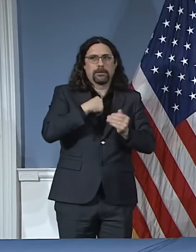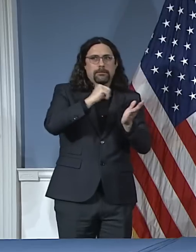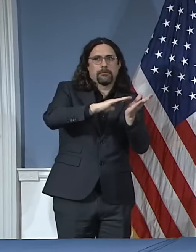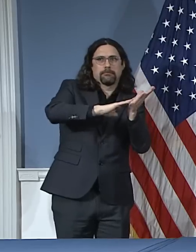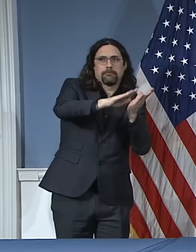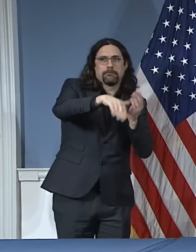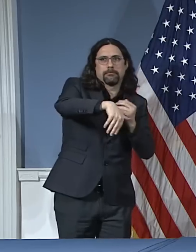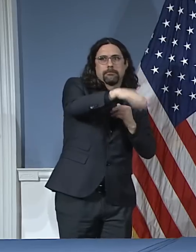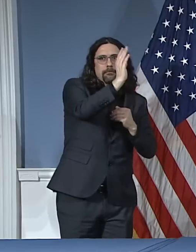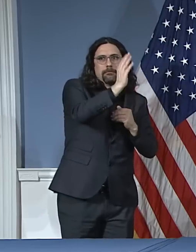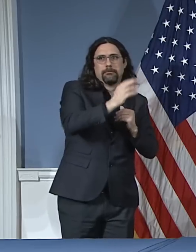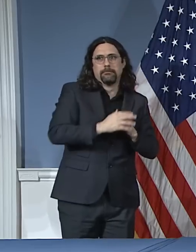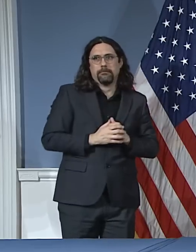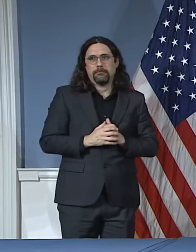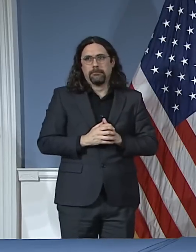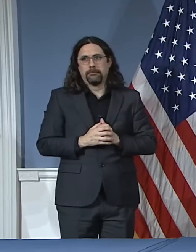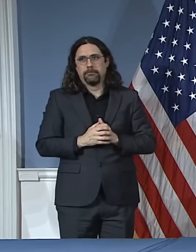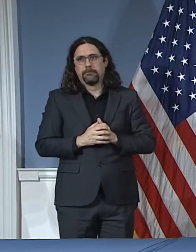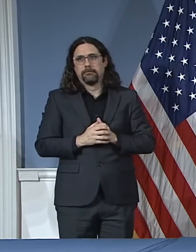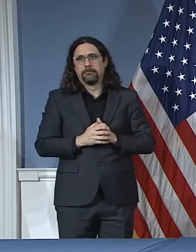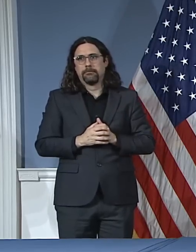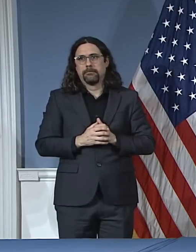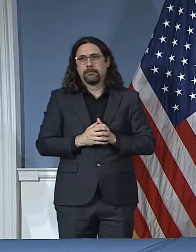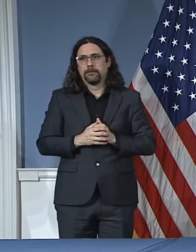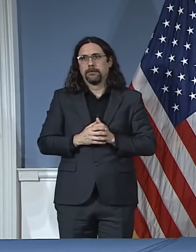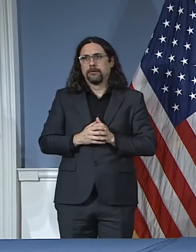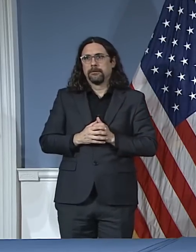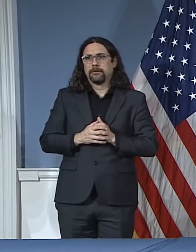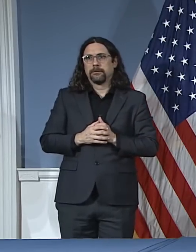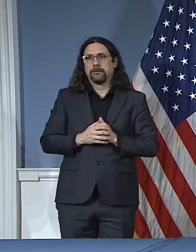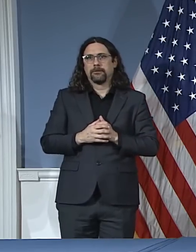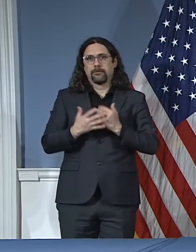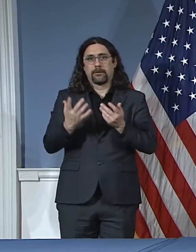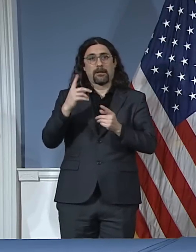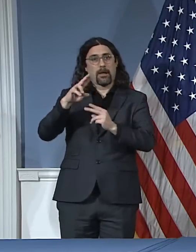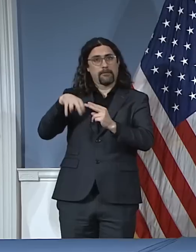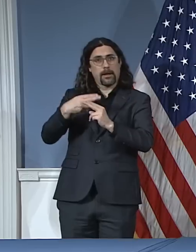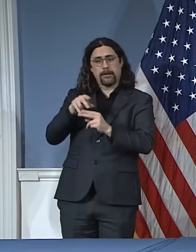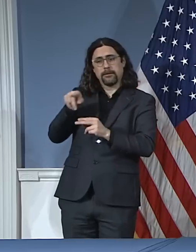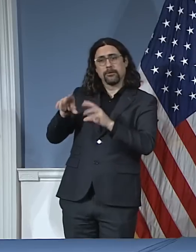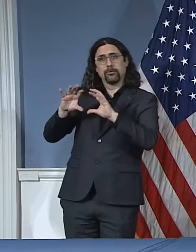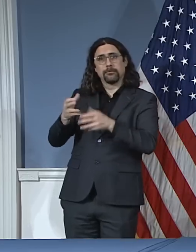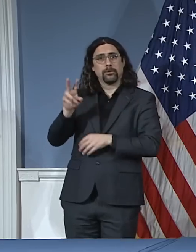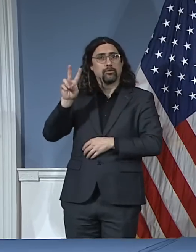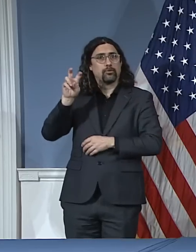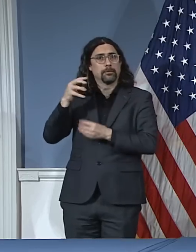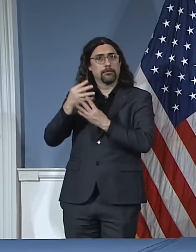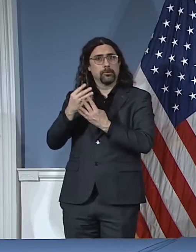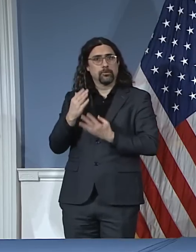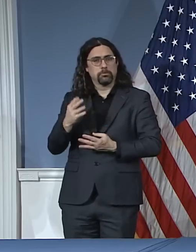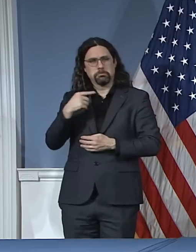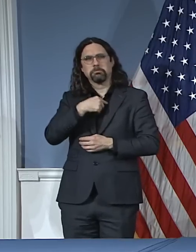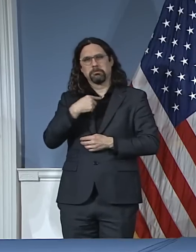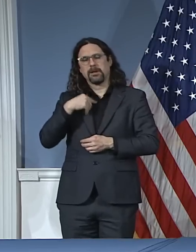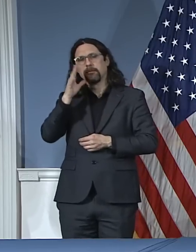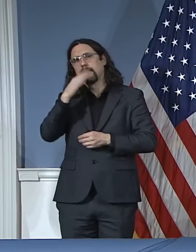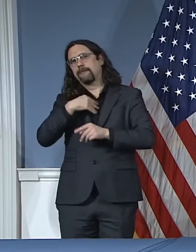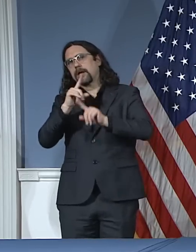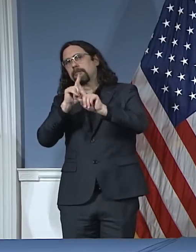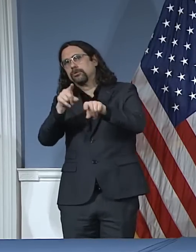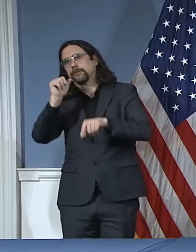tomorrow. There's a very rigorous effort being made right now in our jail system to keep